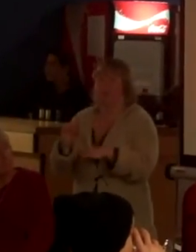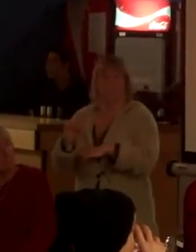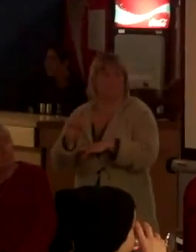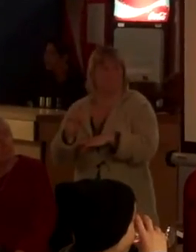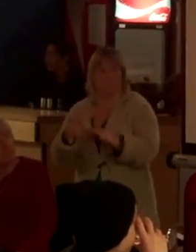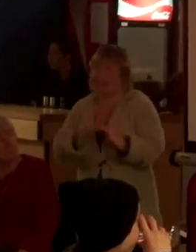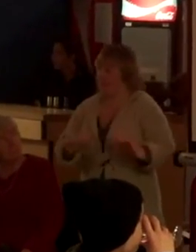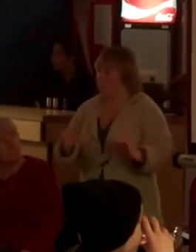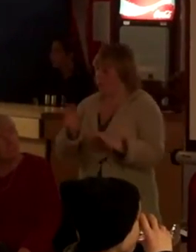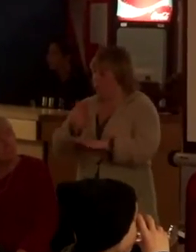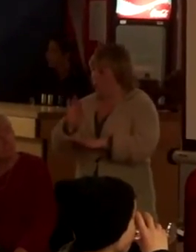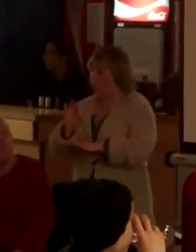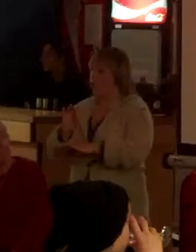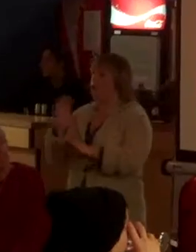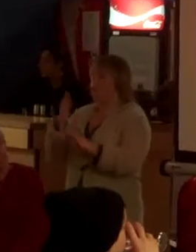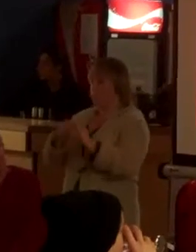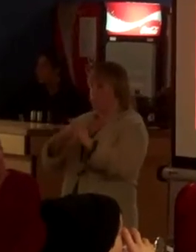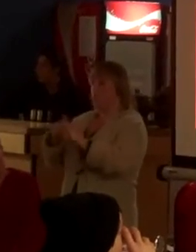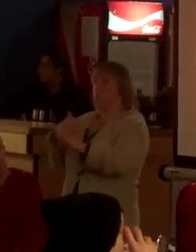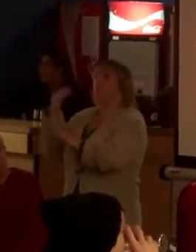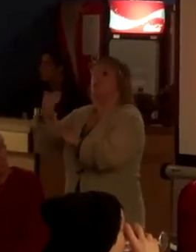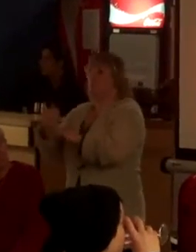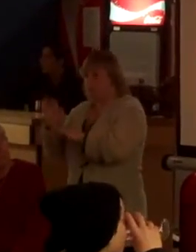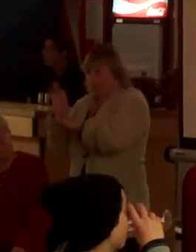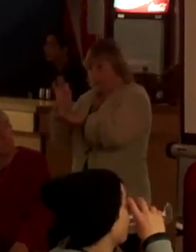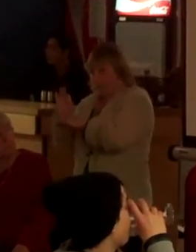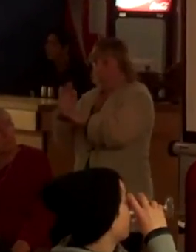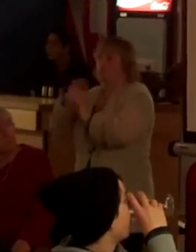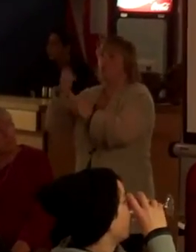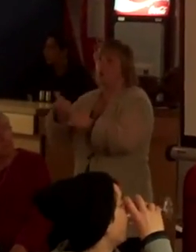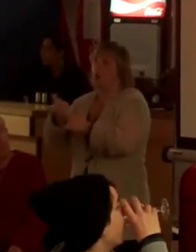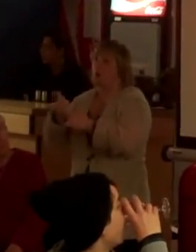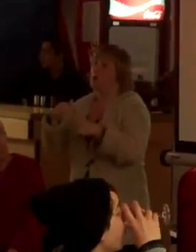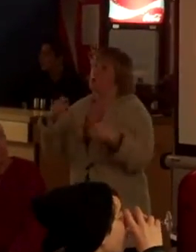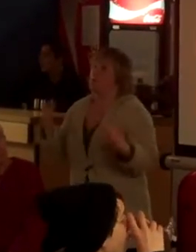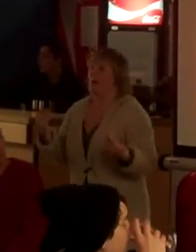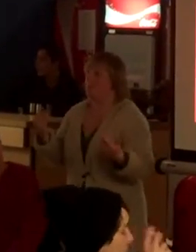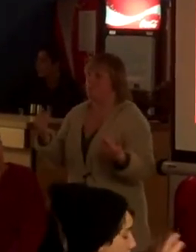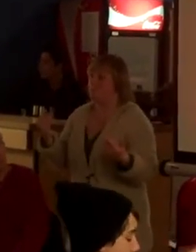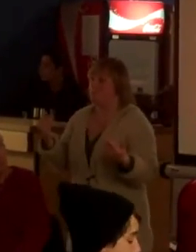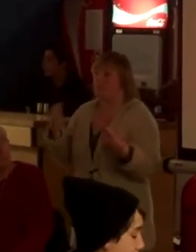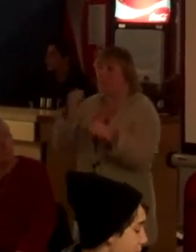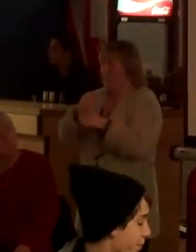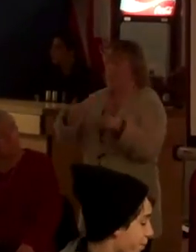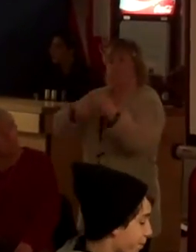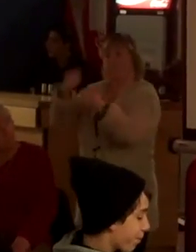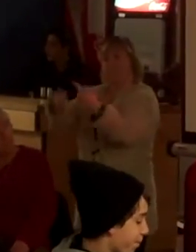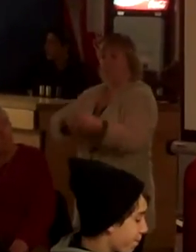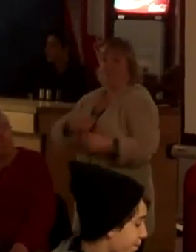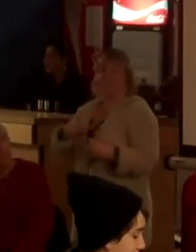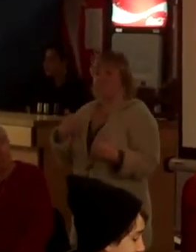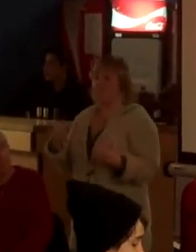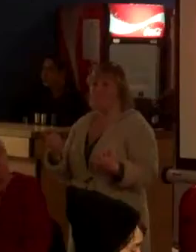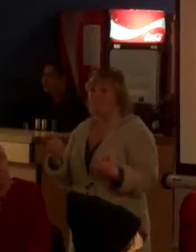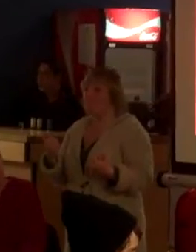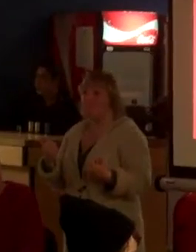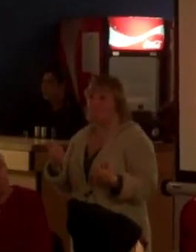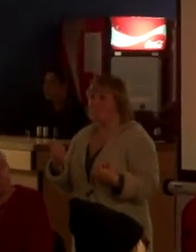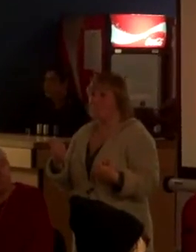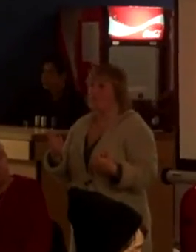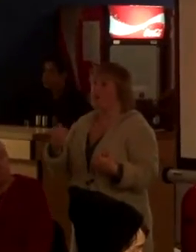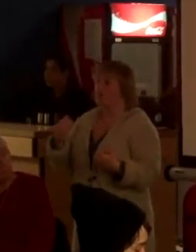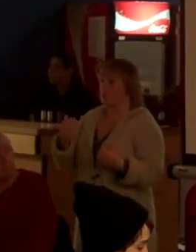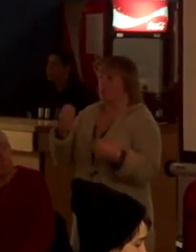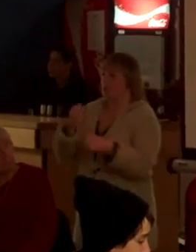education, and a few of them go beyond that to universities, but they don't get employment. I know unemployment is a